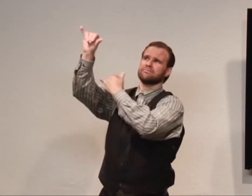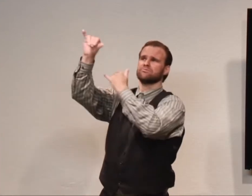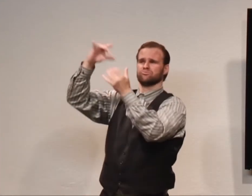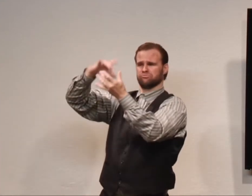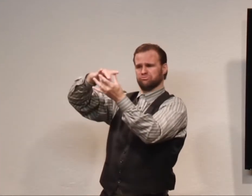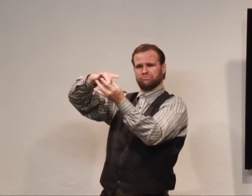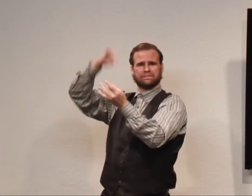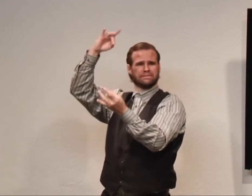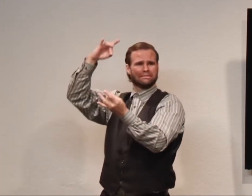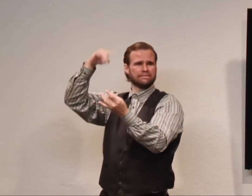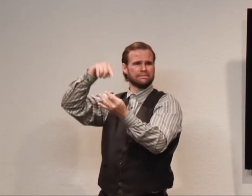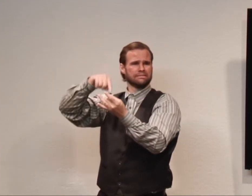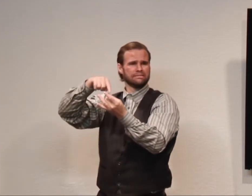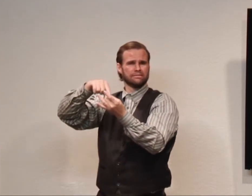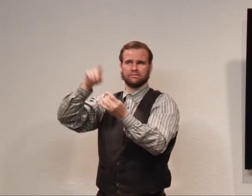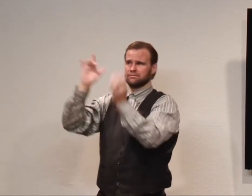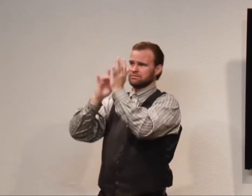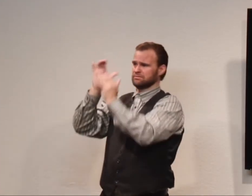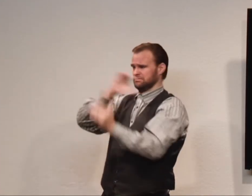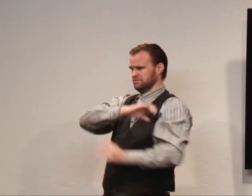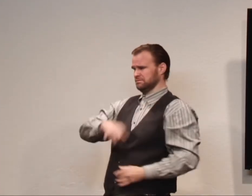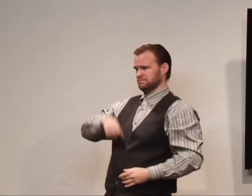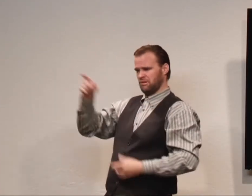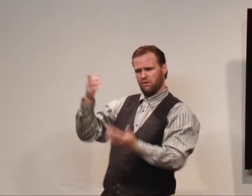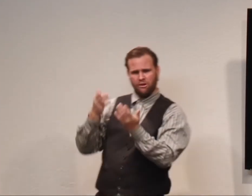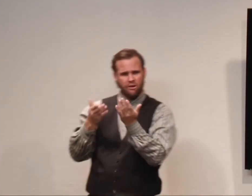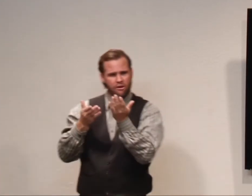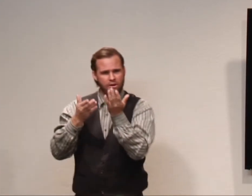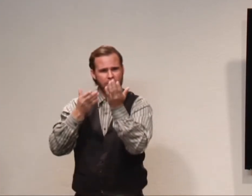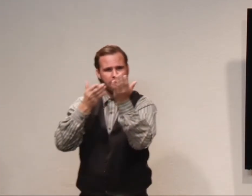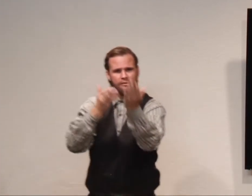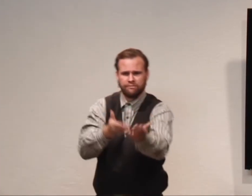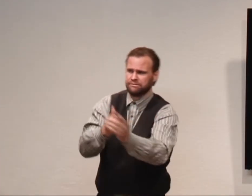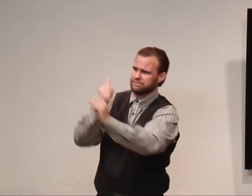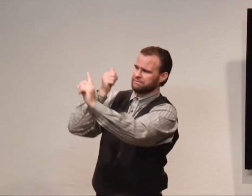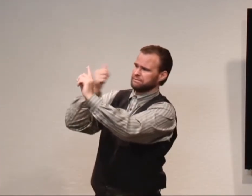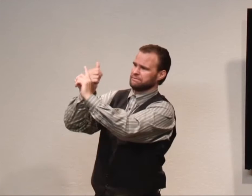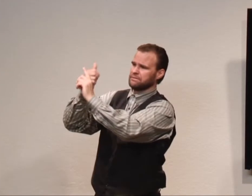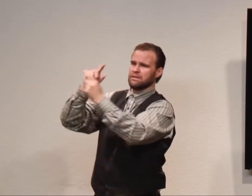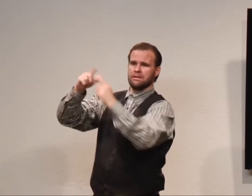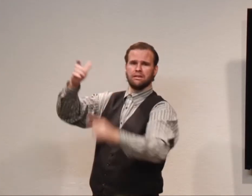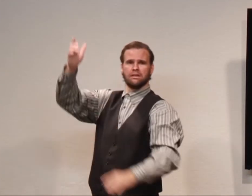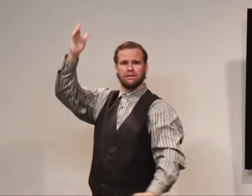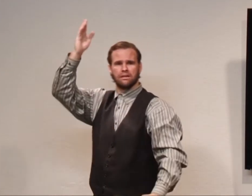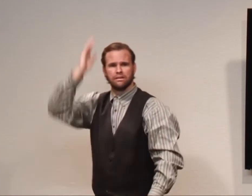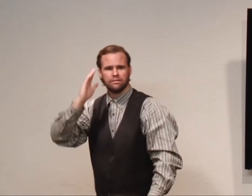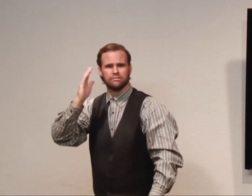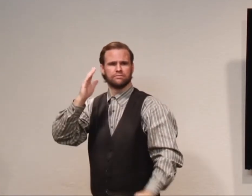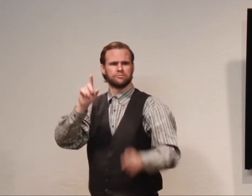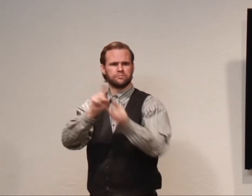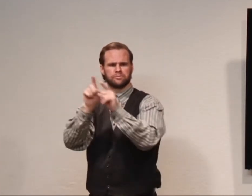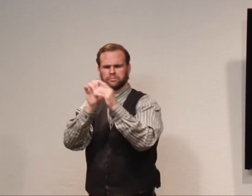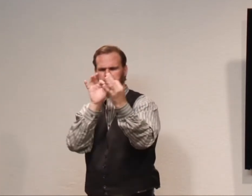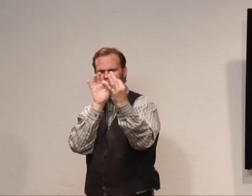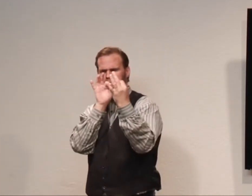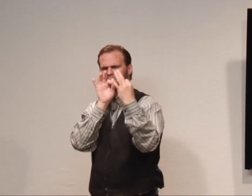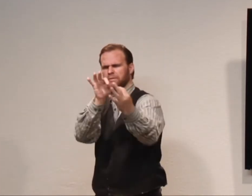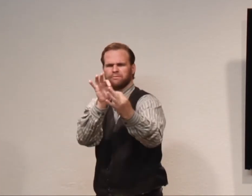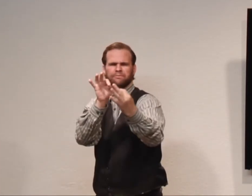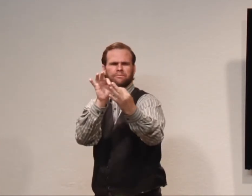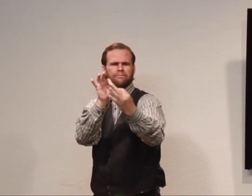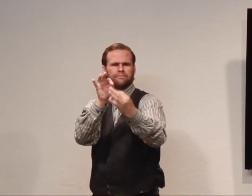For by the power of the eternal Spirit, Christ offered himself to God as a perfect sacrifice for our